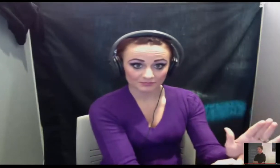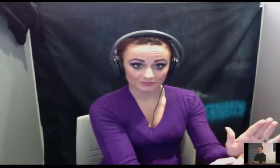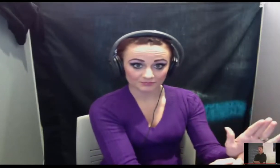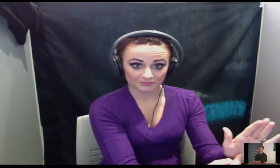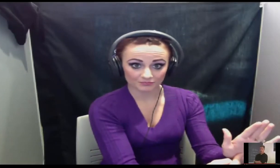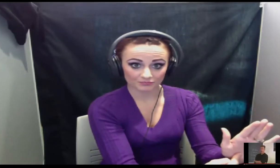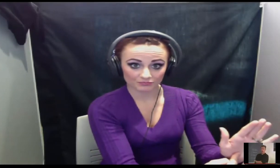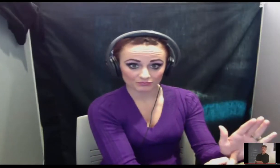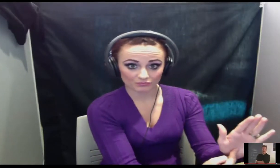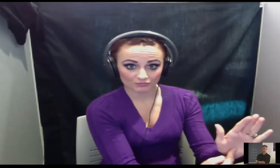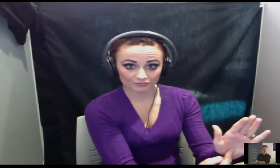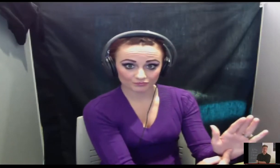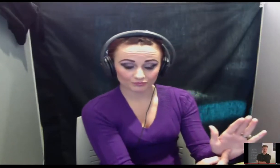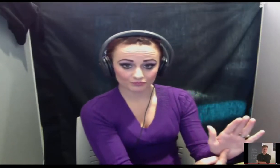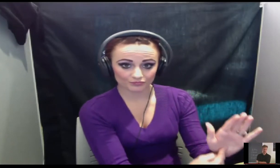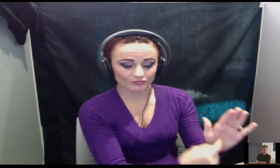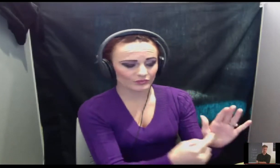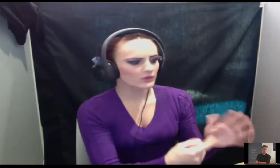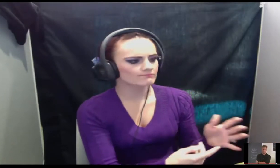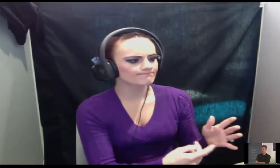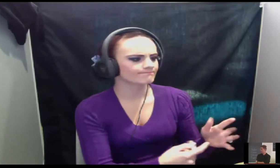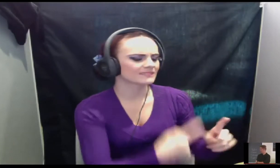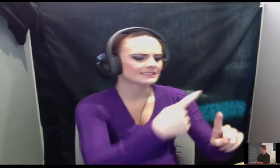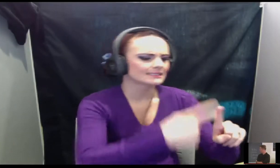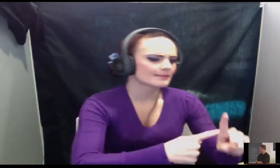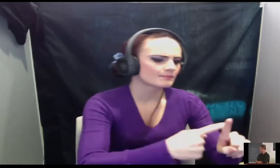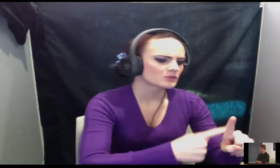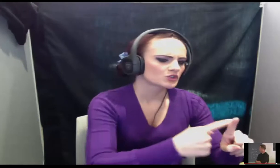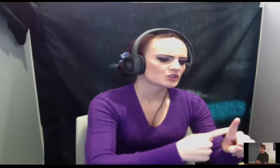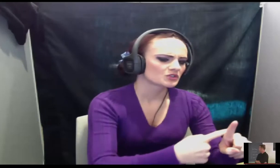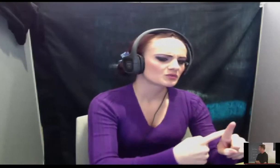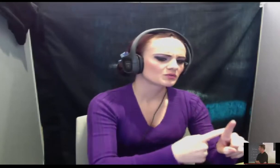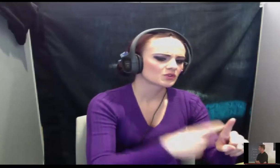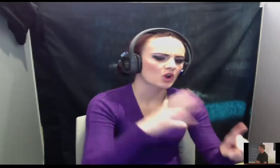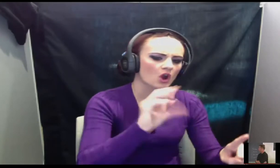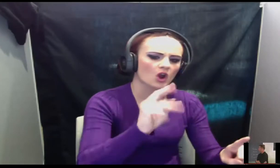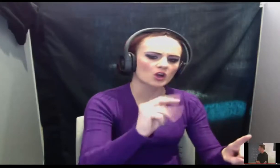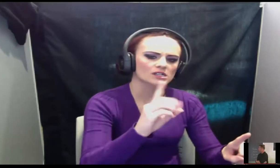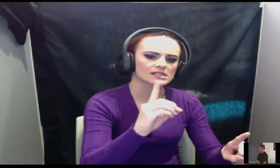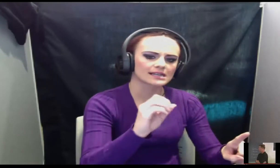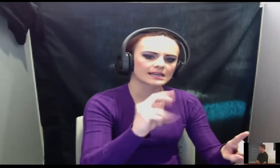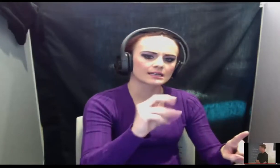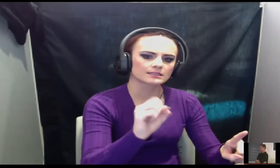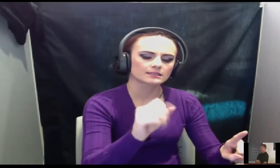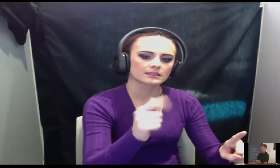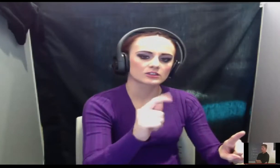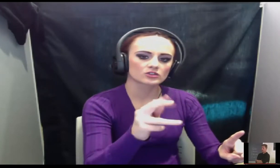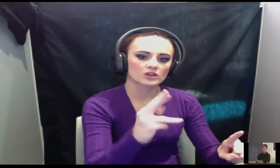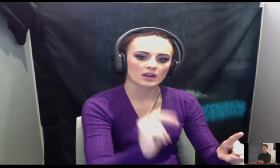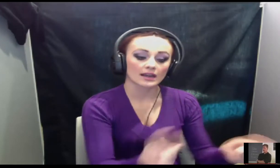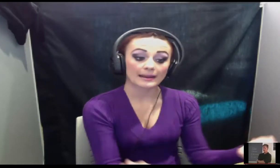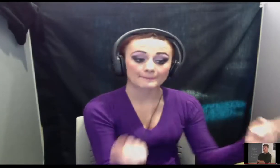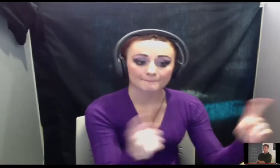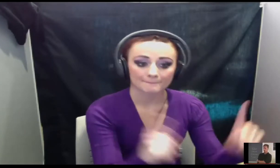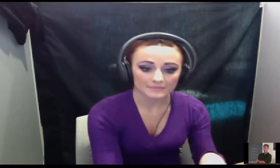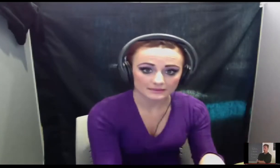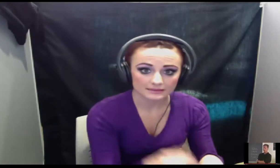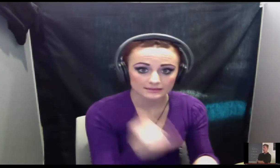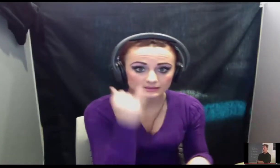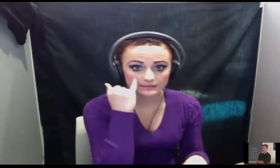which condensation occurs. If the dew point is below 0 degrees